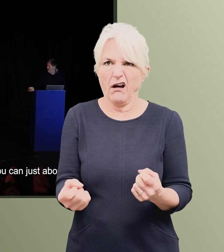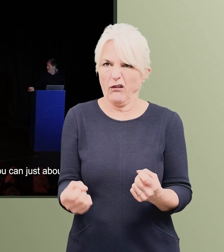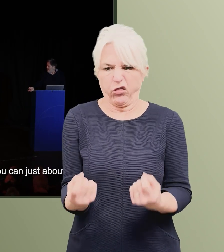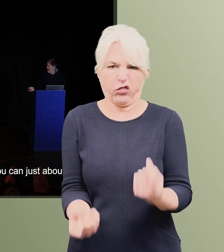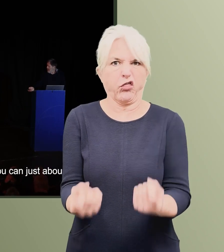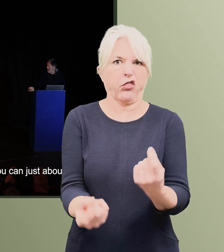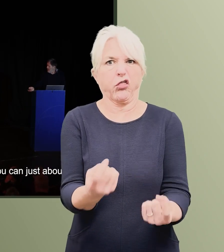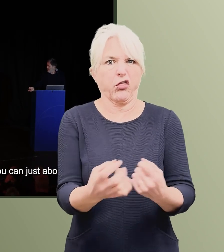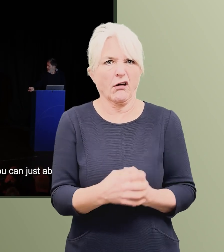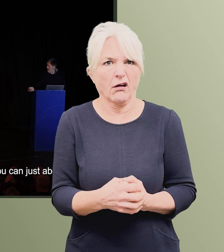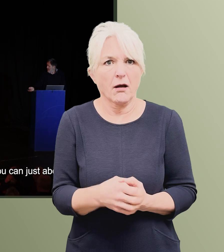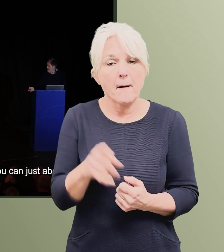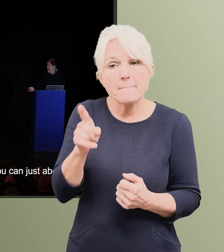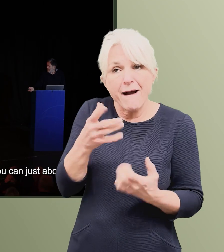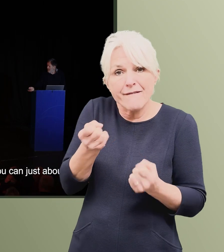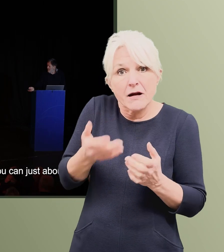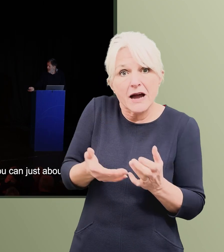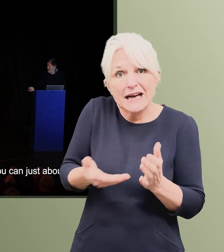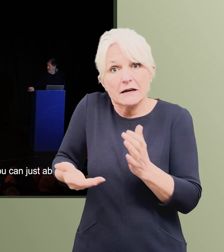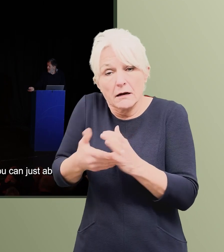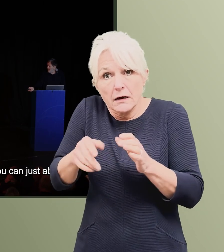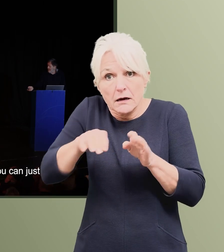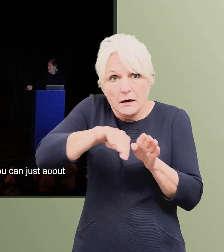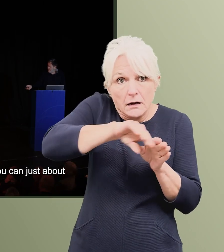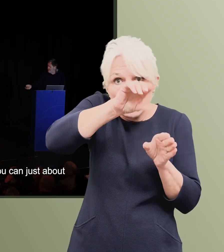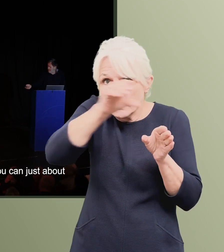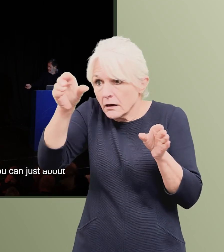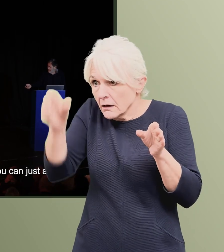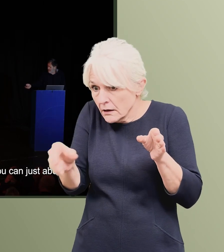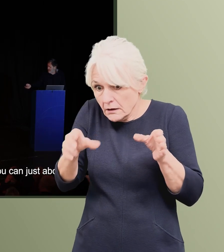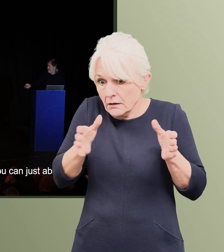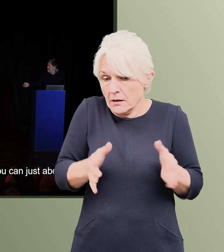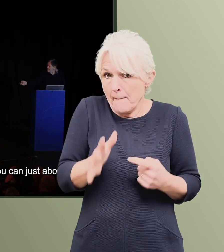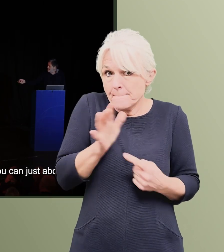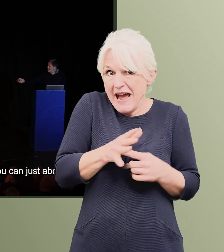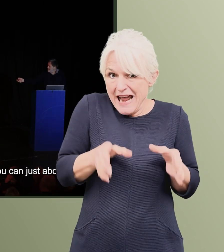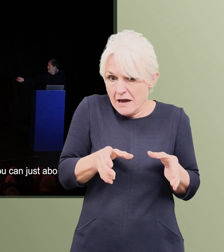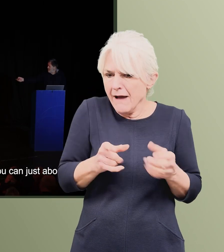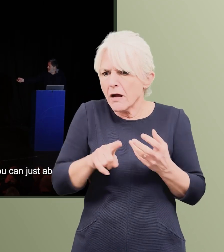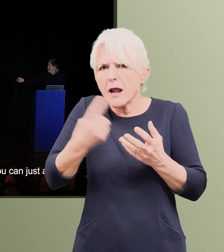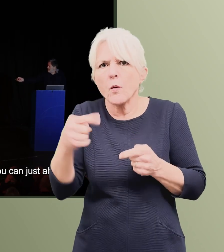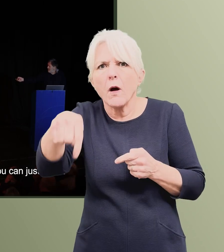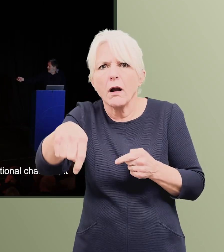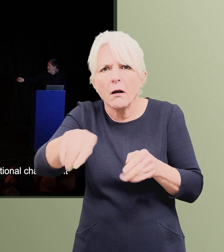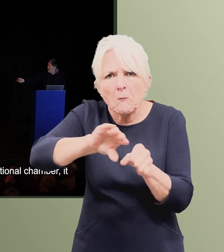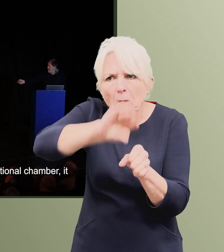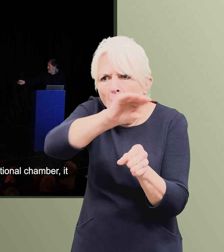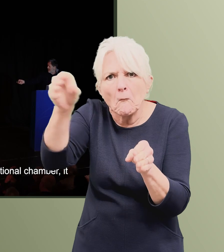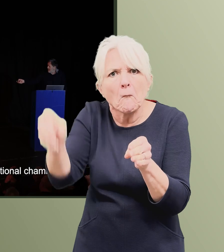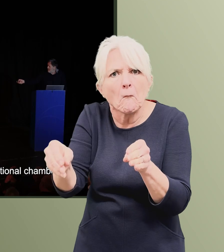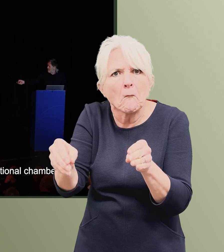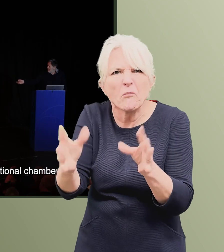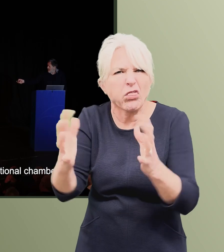my colleagues looking around. And again, from that, you can just about see the stones sticking. This is